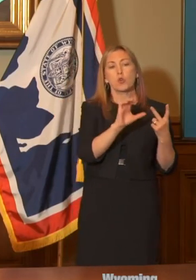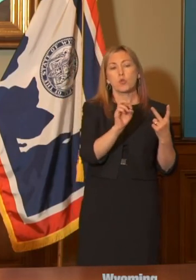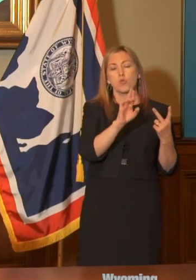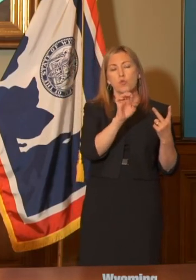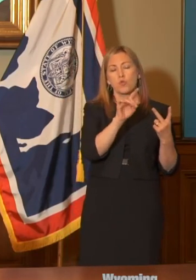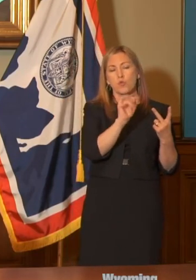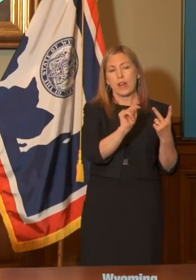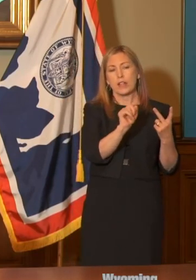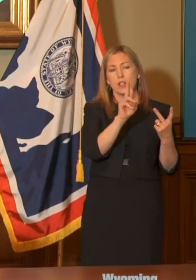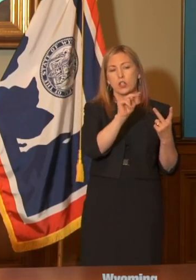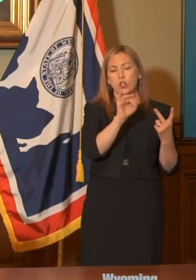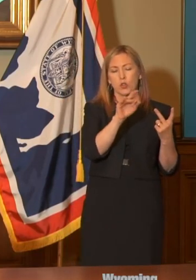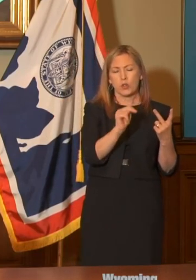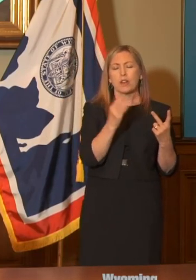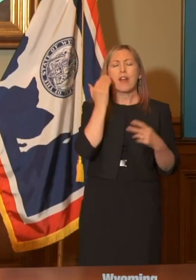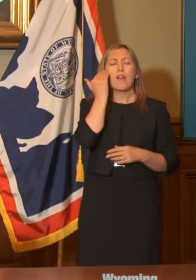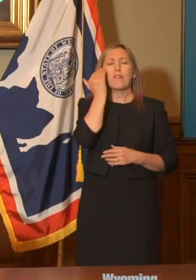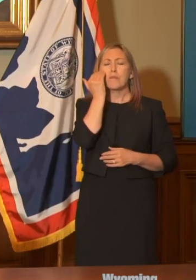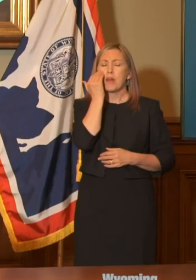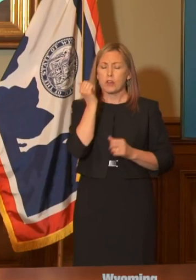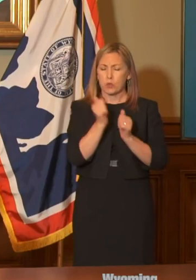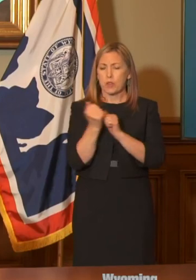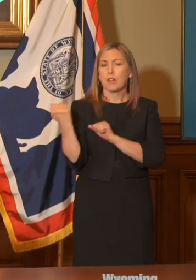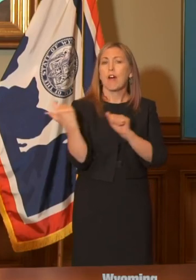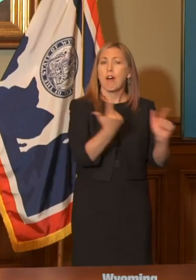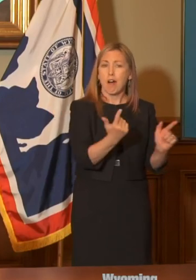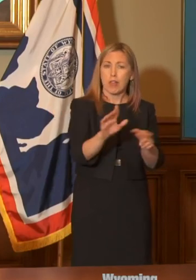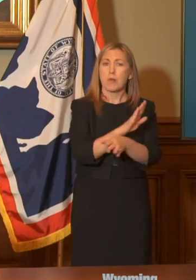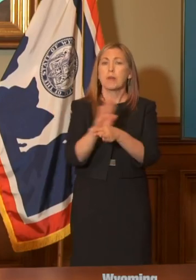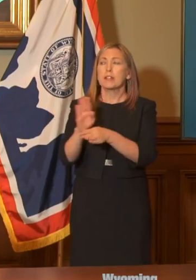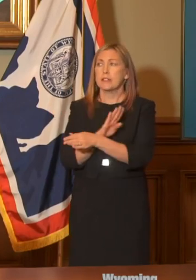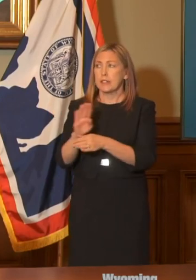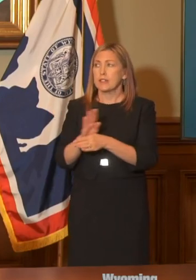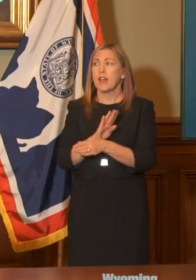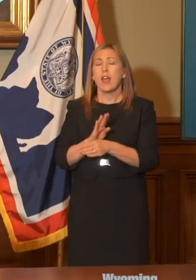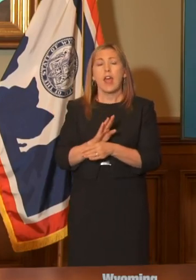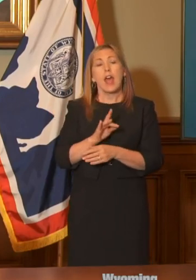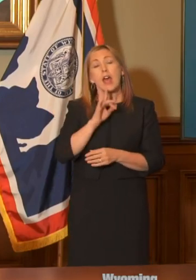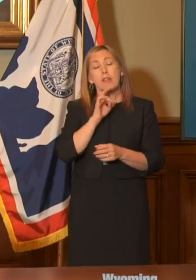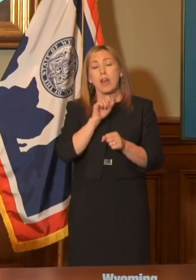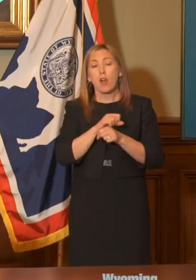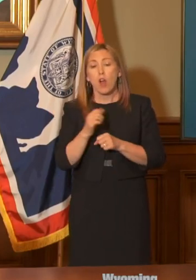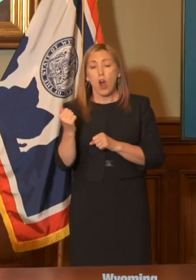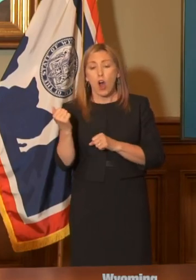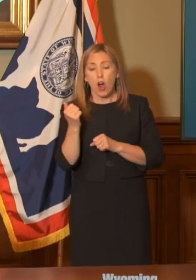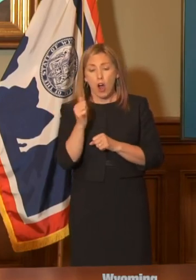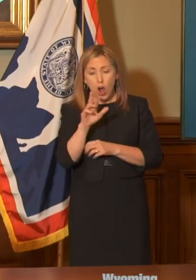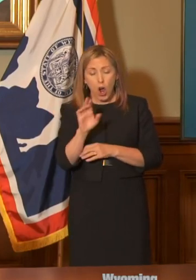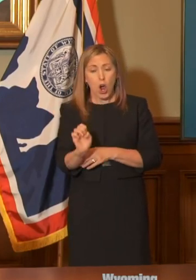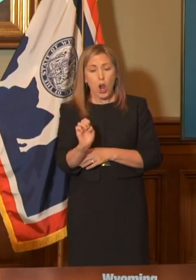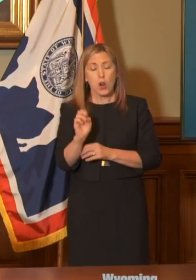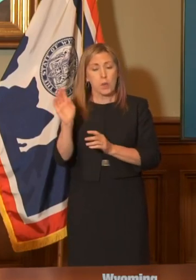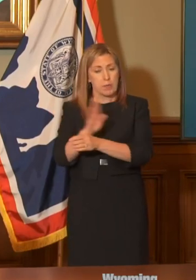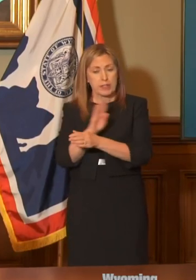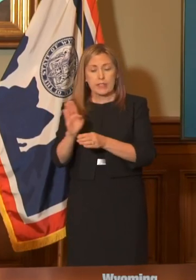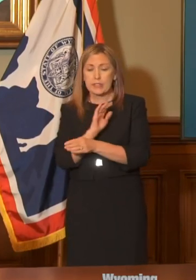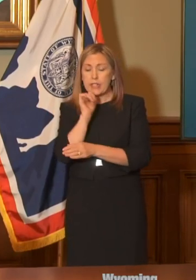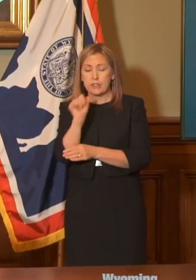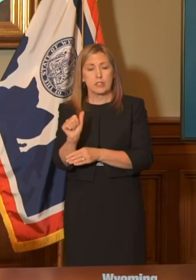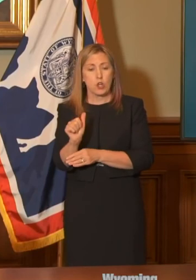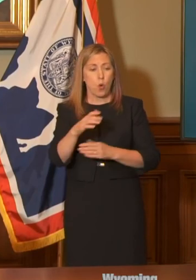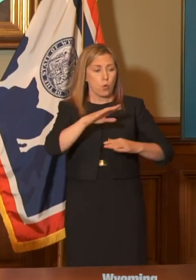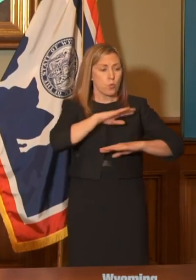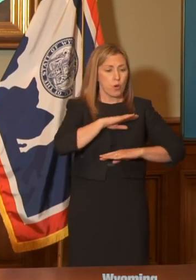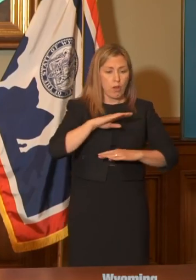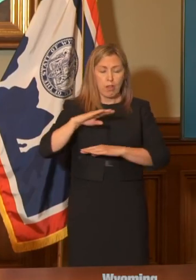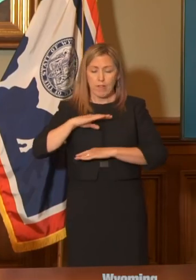have a familiarity with these business enterprises, and there frankly just are some gaps. We want to address those gaps. We want to make sure